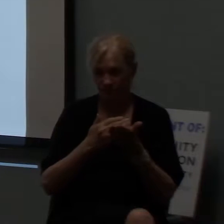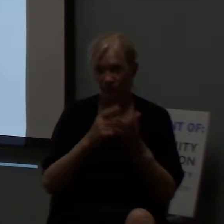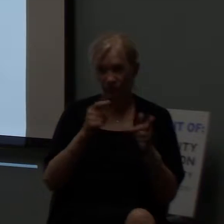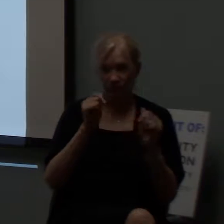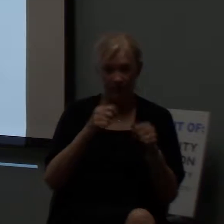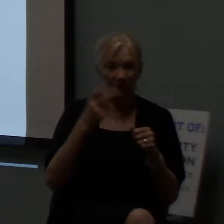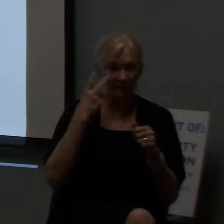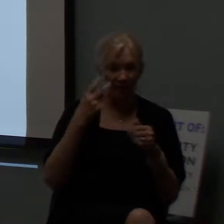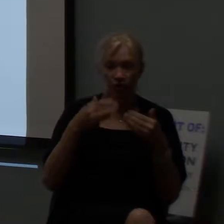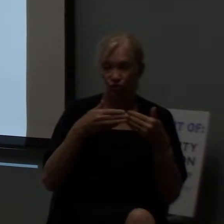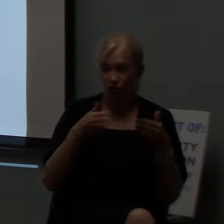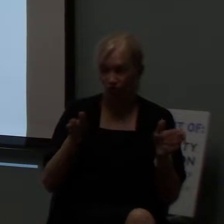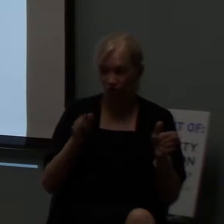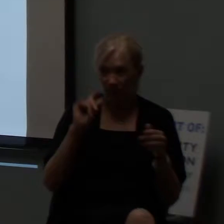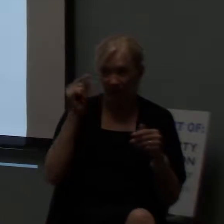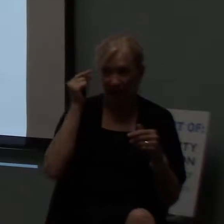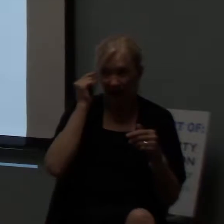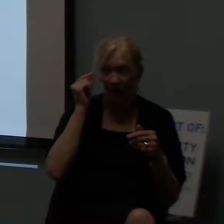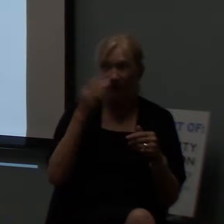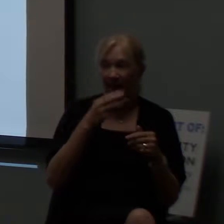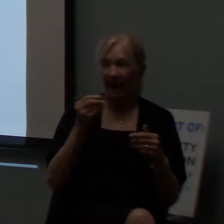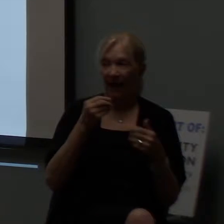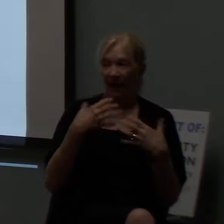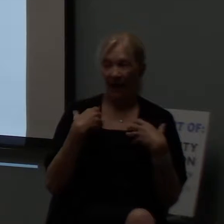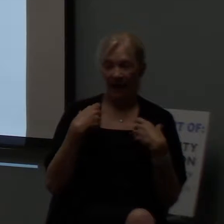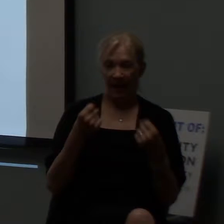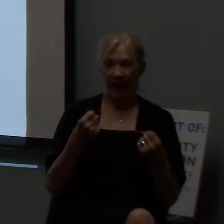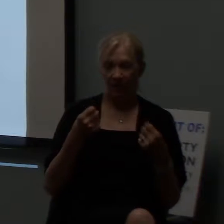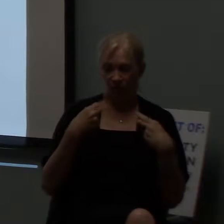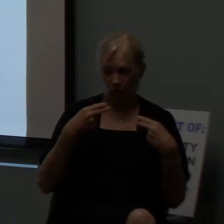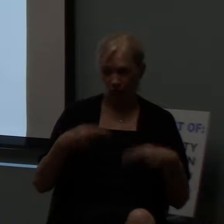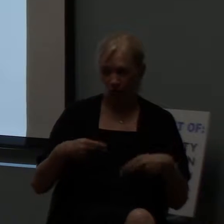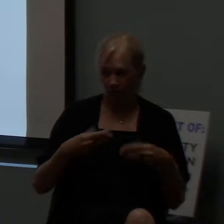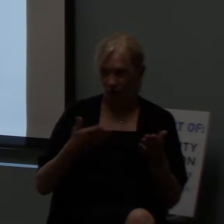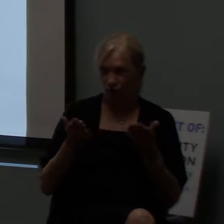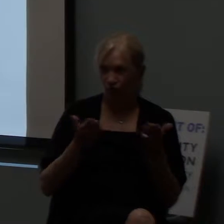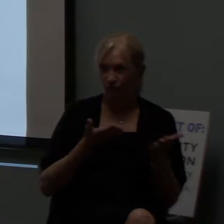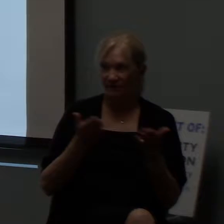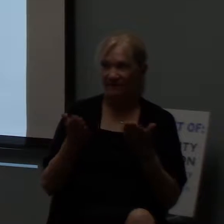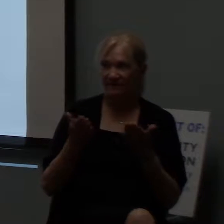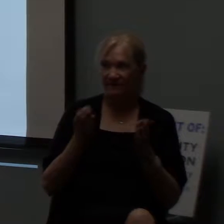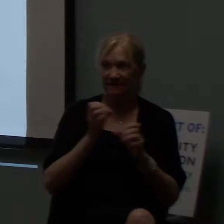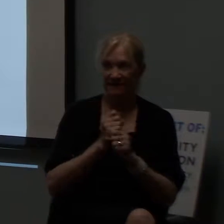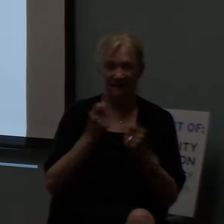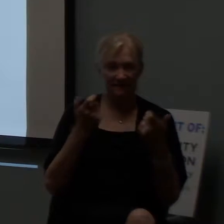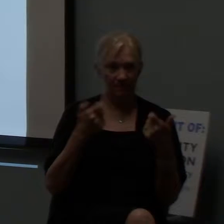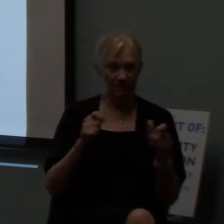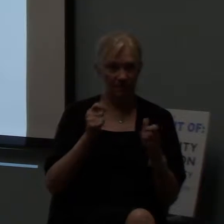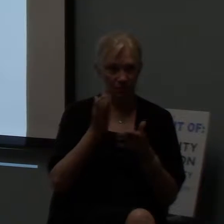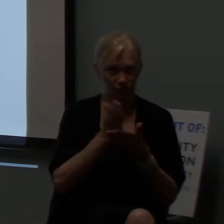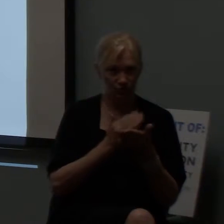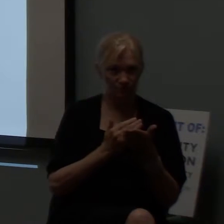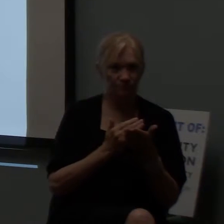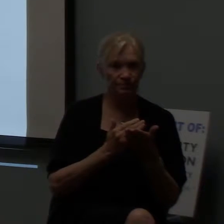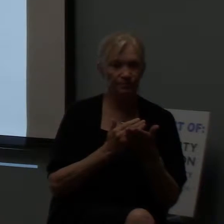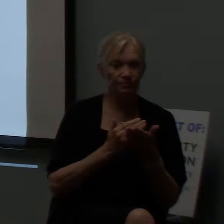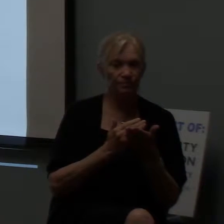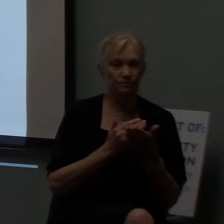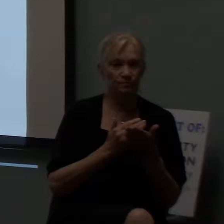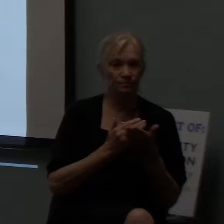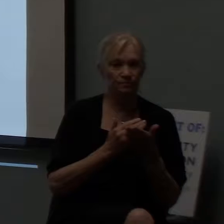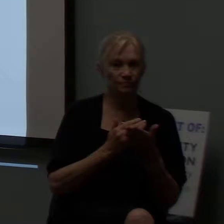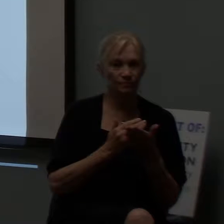general government and health and human services gets the biggest portion.